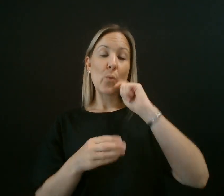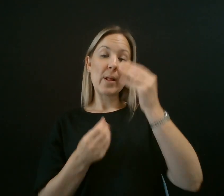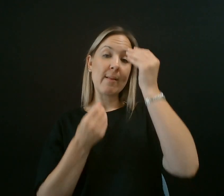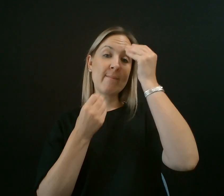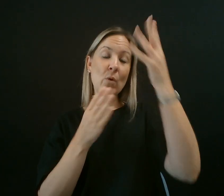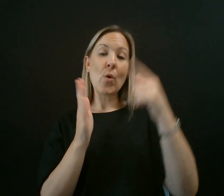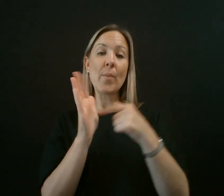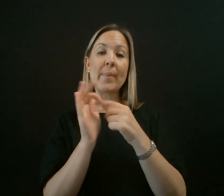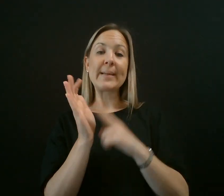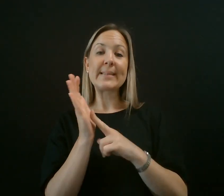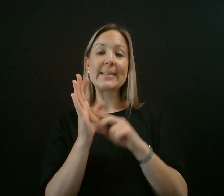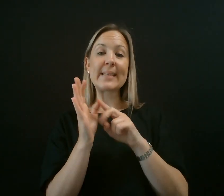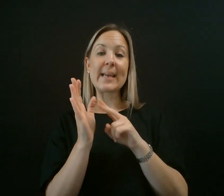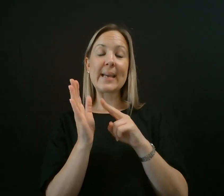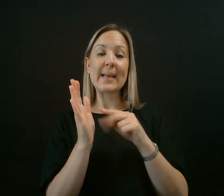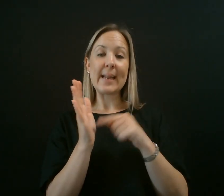and responsibilities through